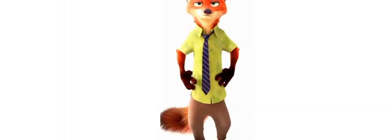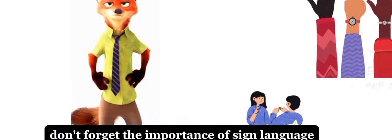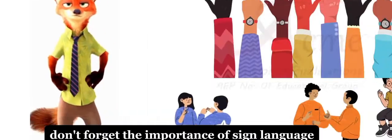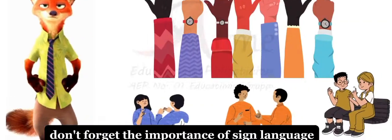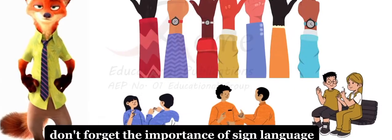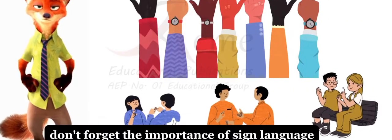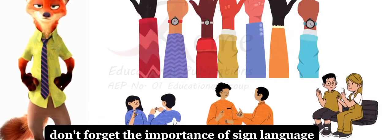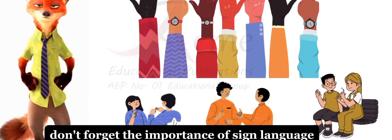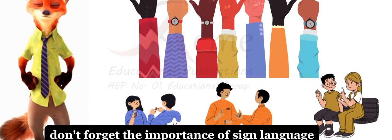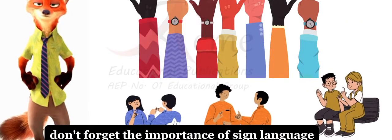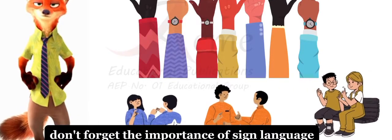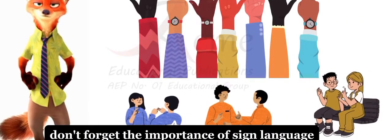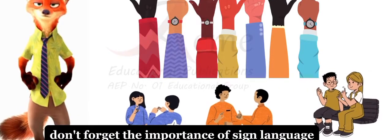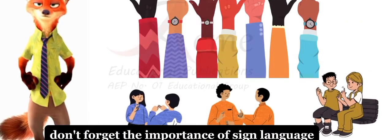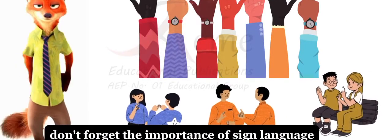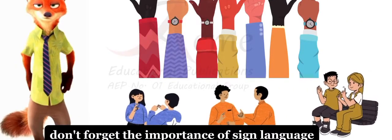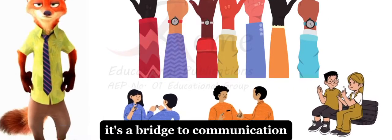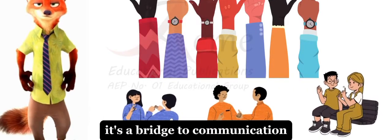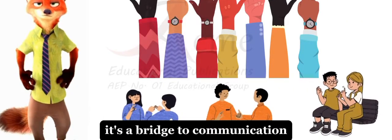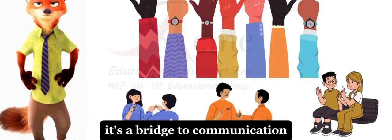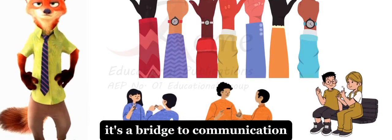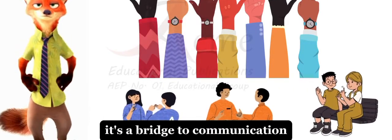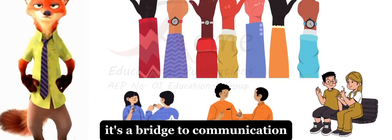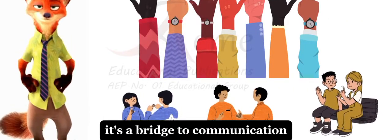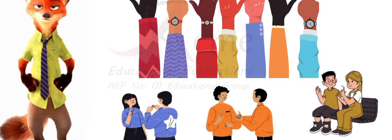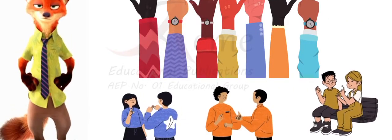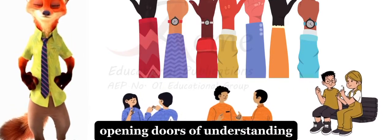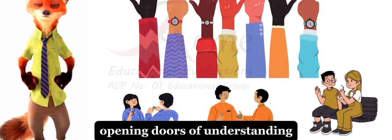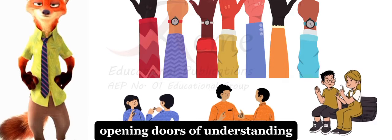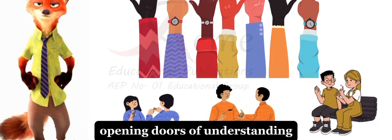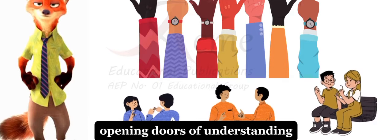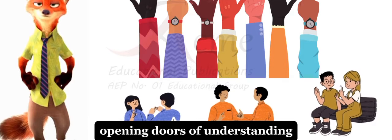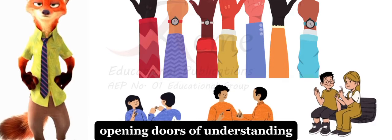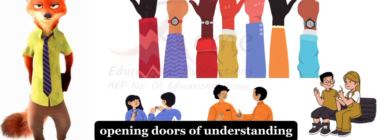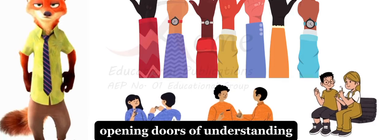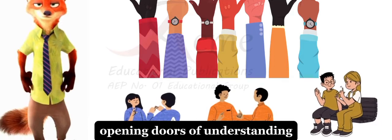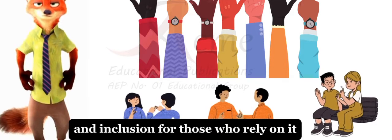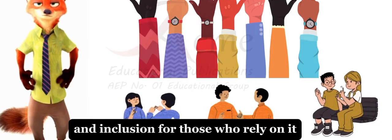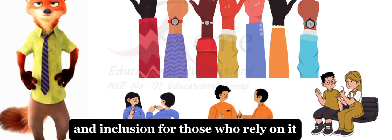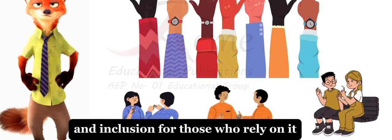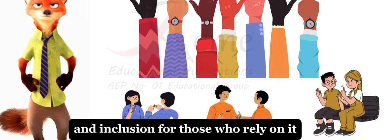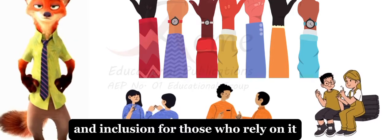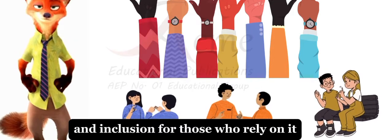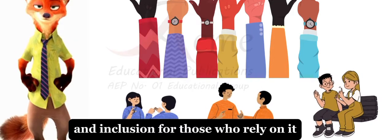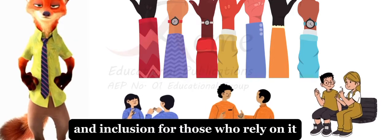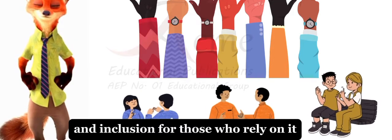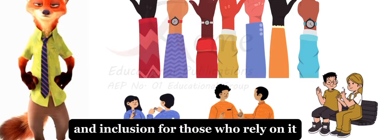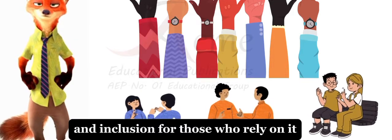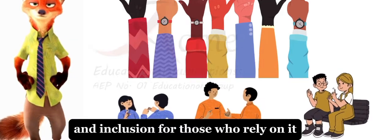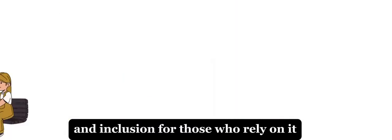Don't forget the importance of sign language. It's a bridge to communication, opening doors of understanding and inclusion for those who rely on it.